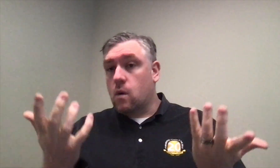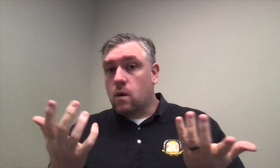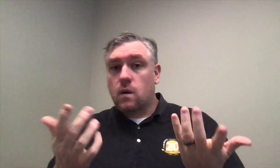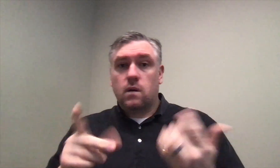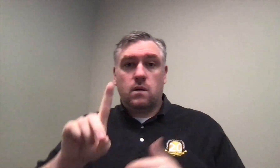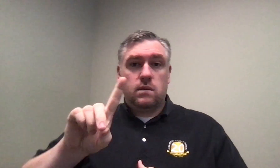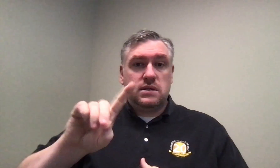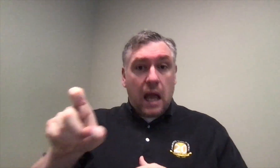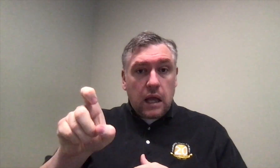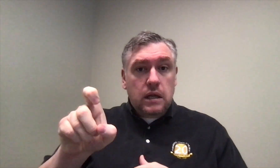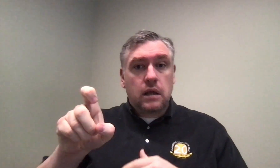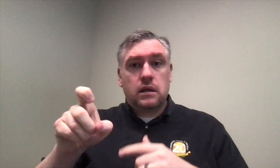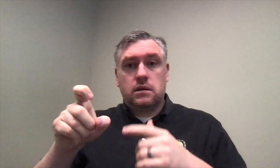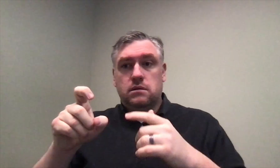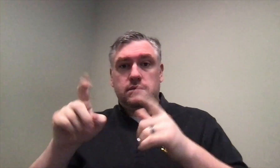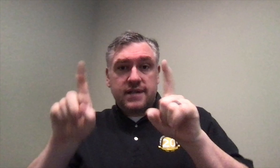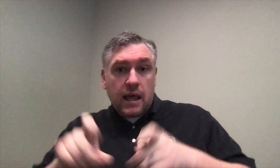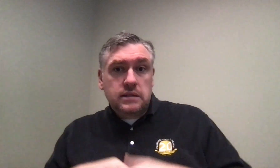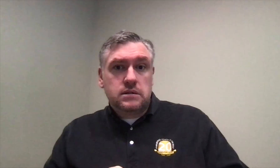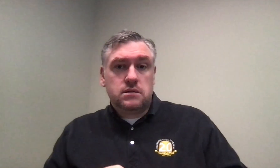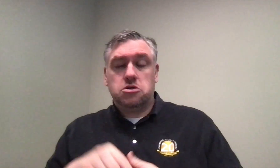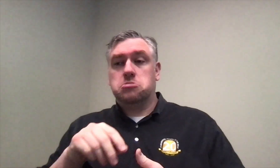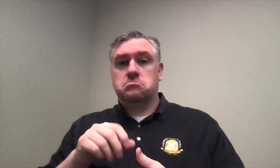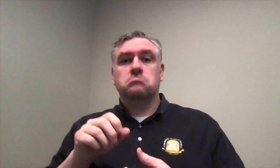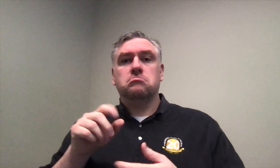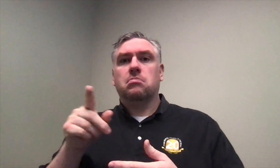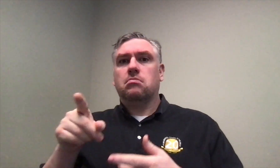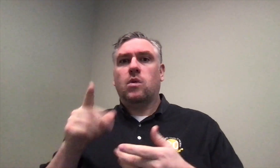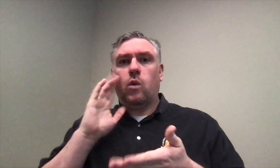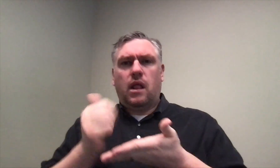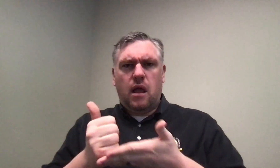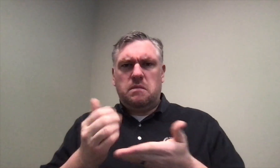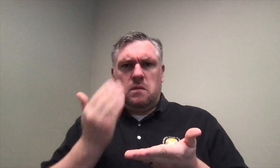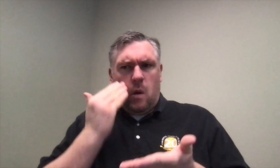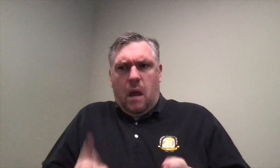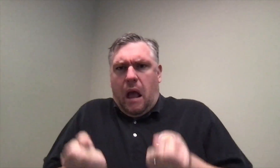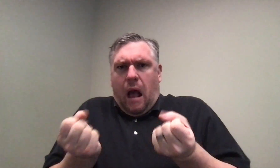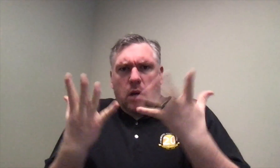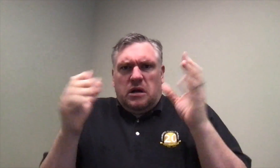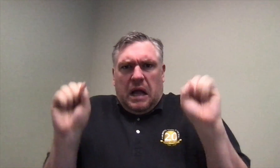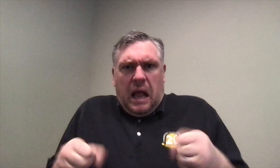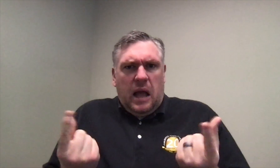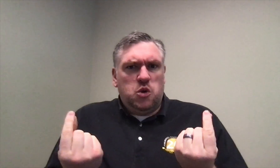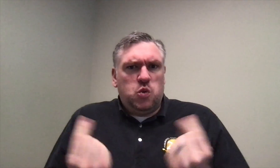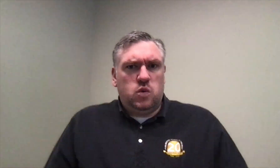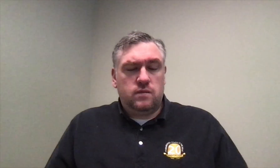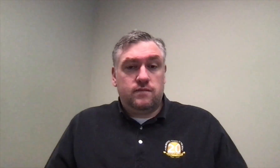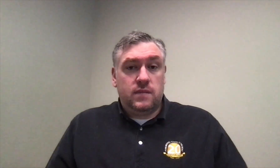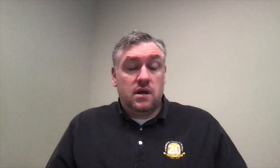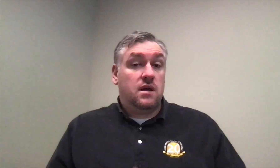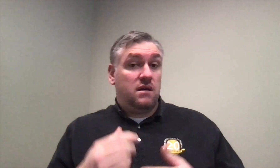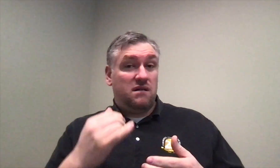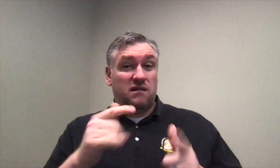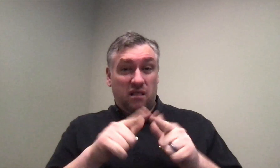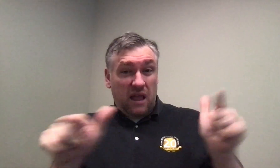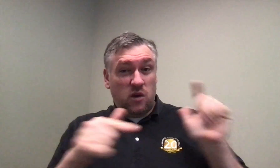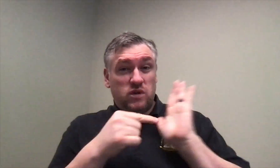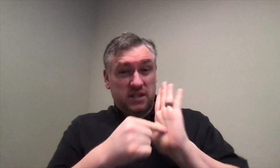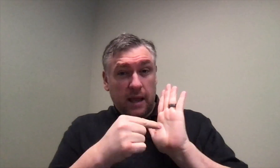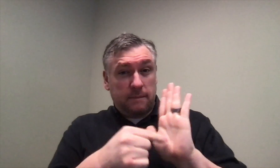class, or a diagnostic exam, or it'll help us know how many can they actually